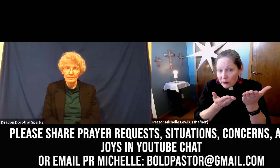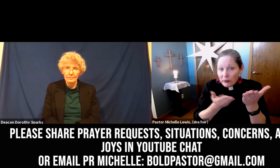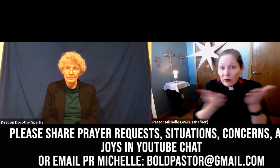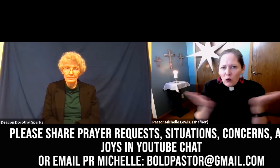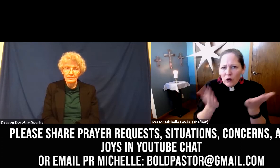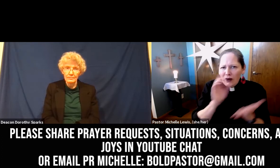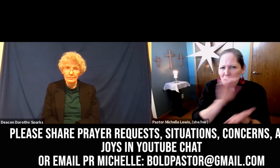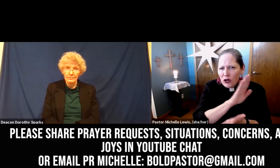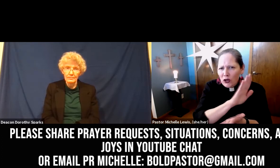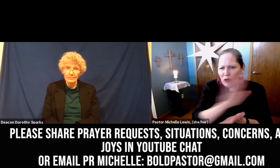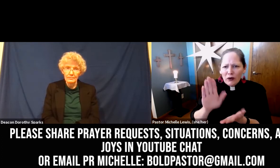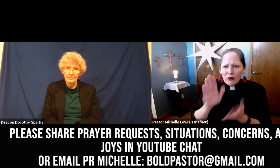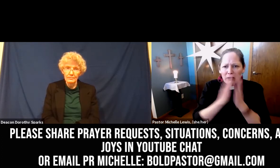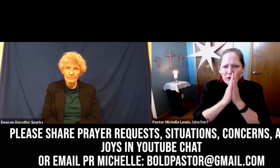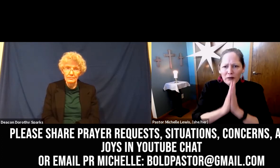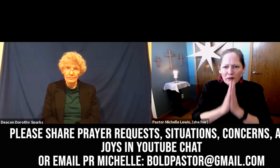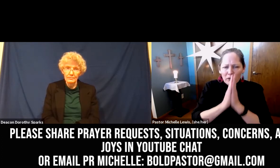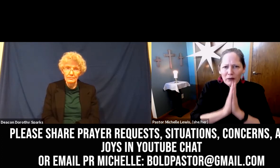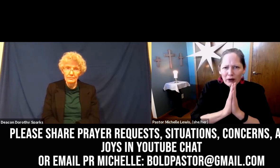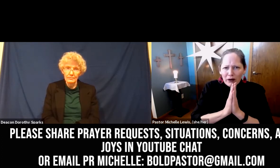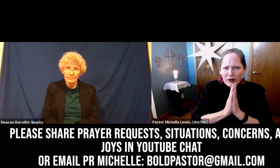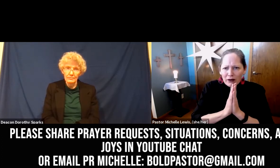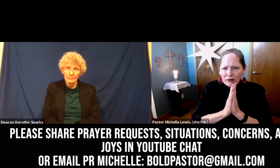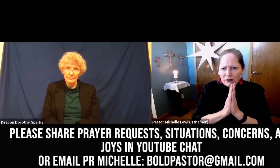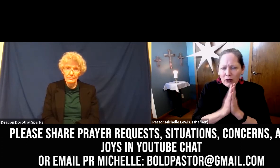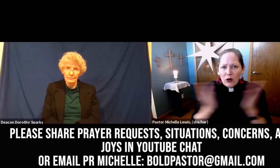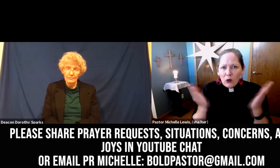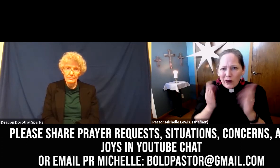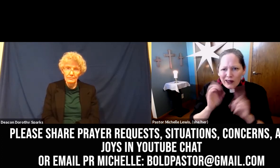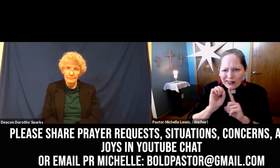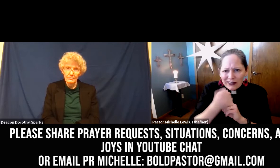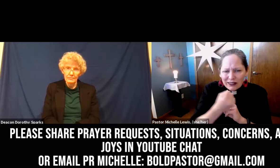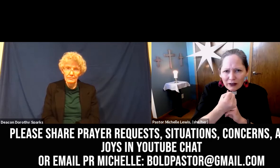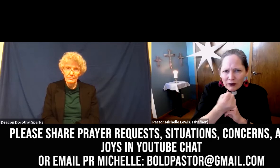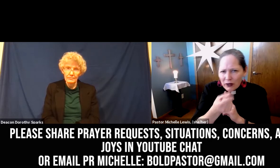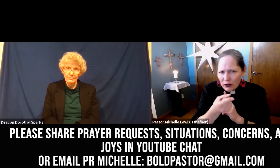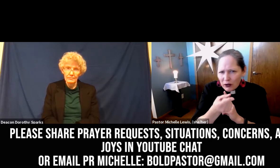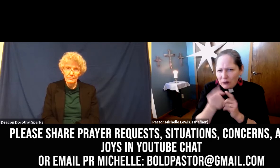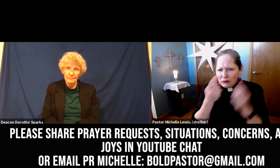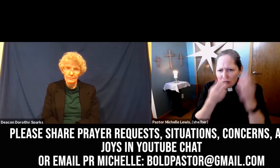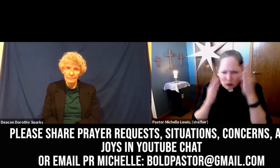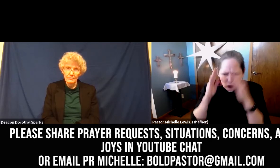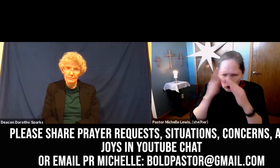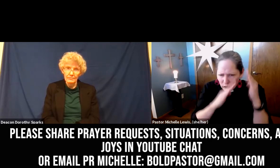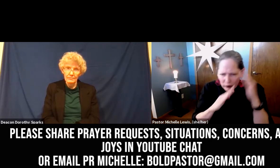And now we invite for you to share your prayer request,